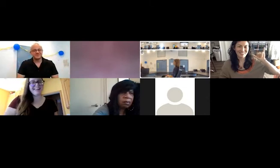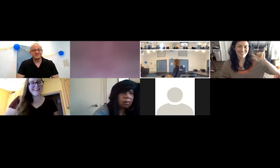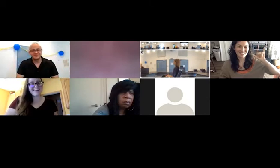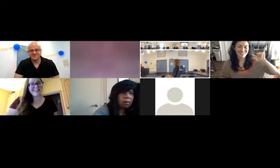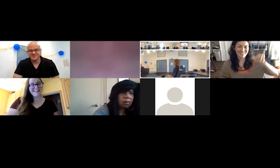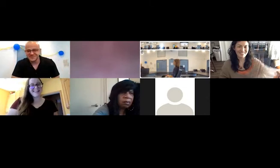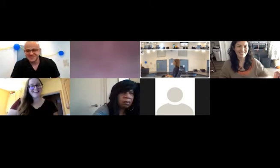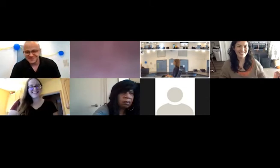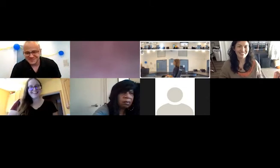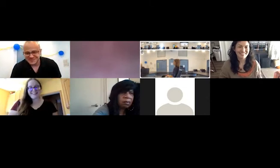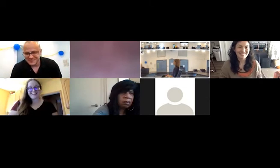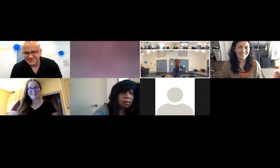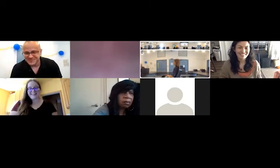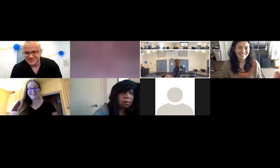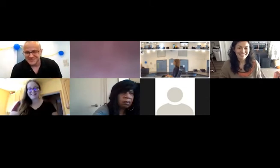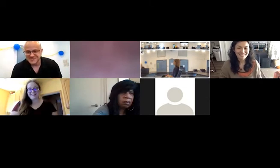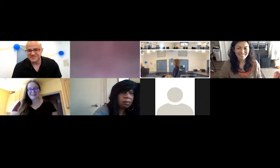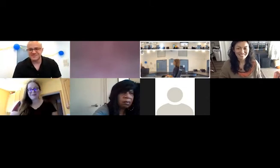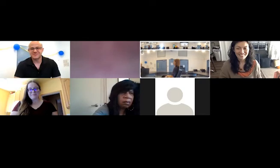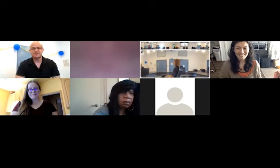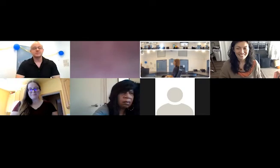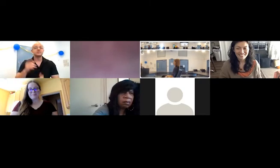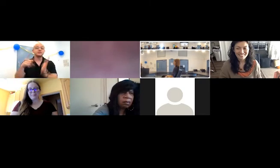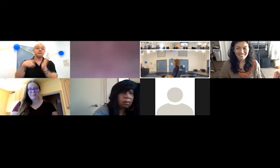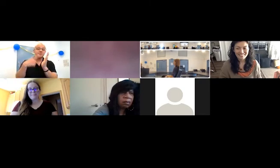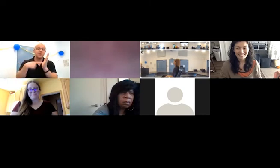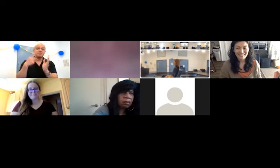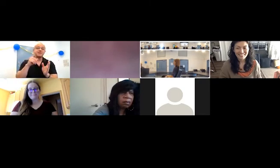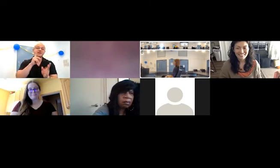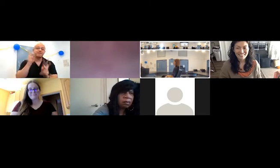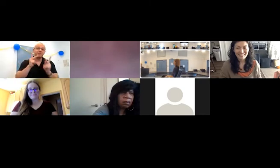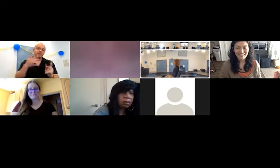much. Yeah, so that's what that is.